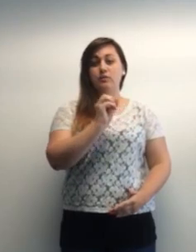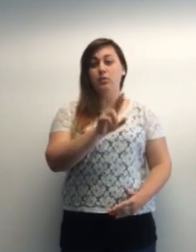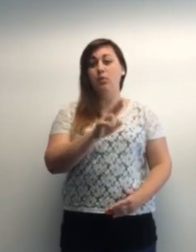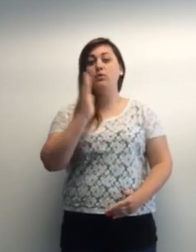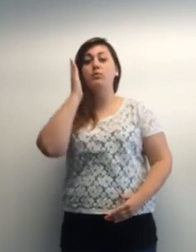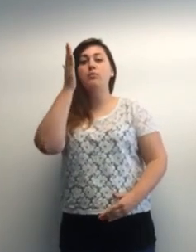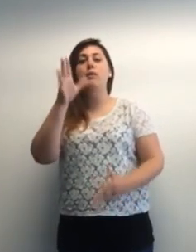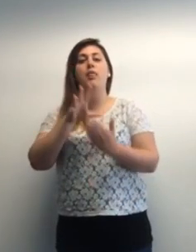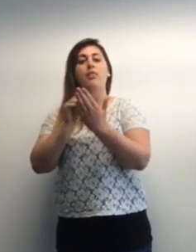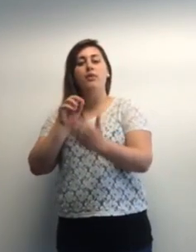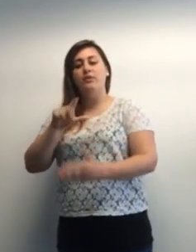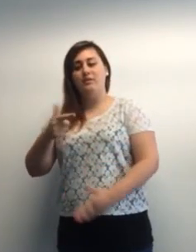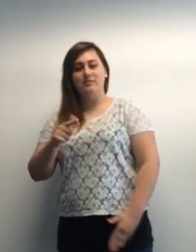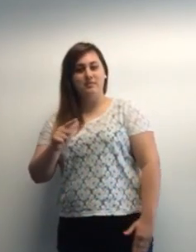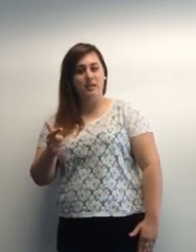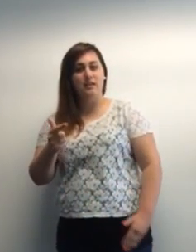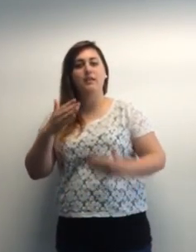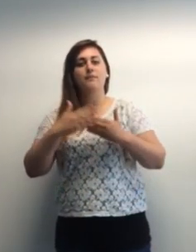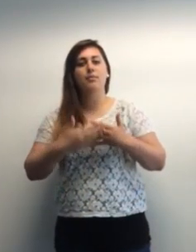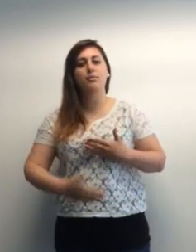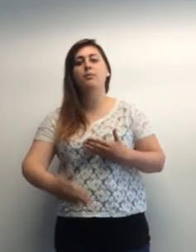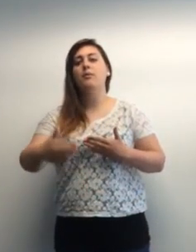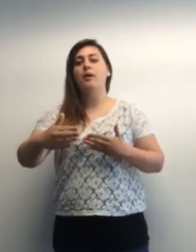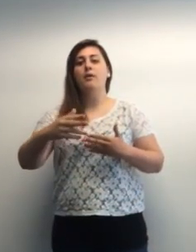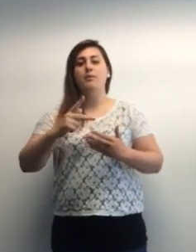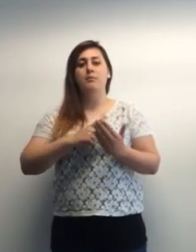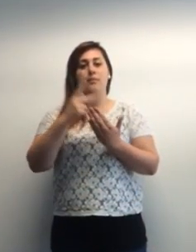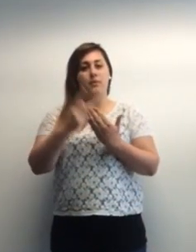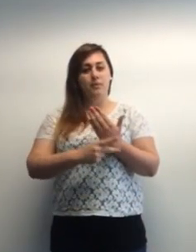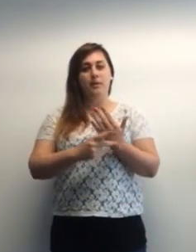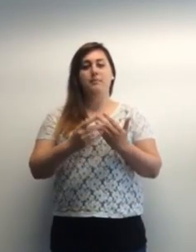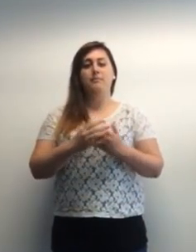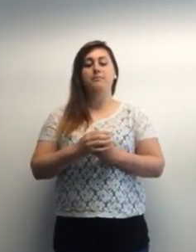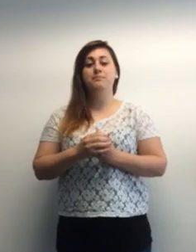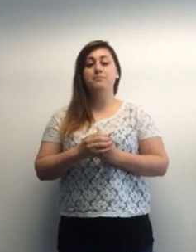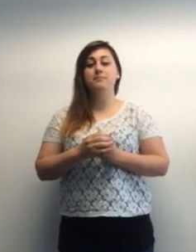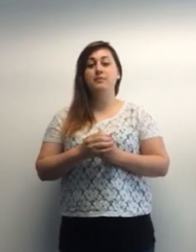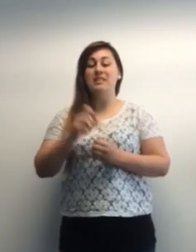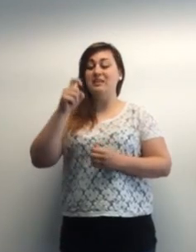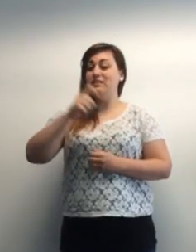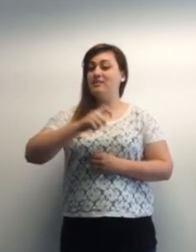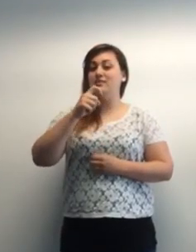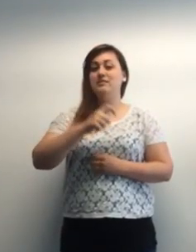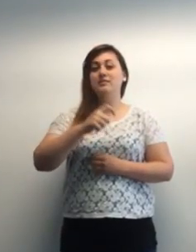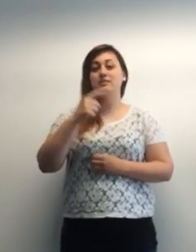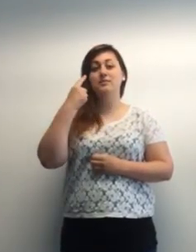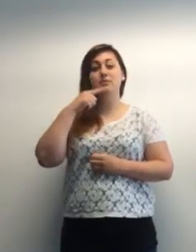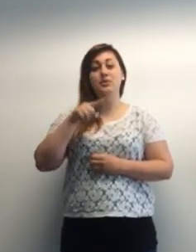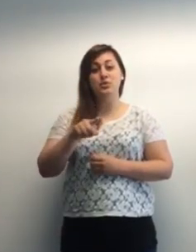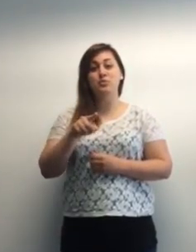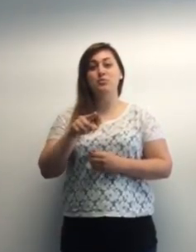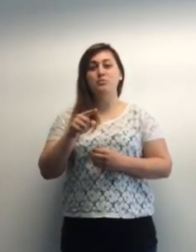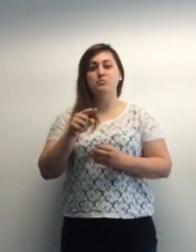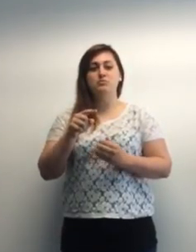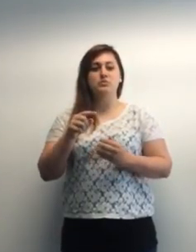you have either begun to learn in consecutive or will learn in consecutive and throughout the rest of the program that